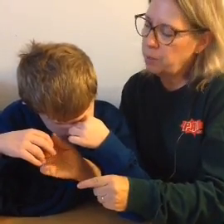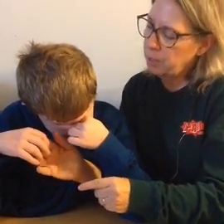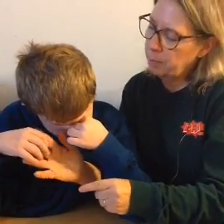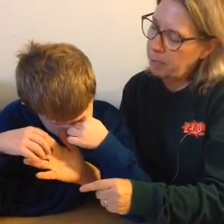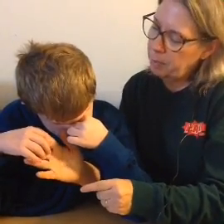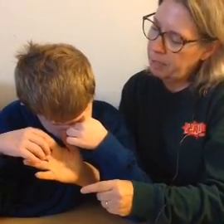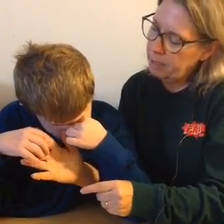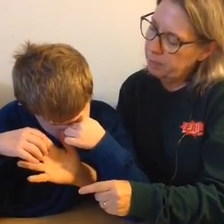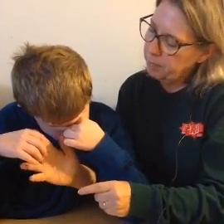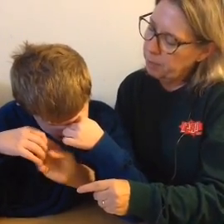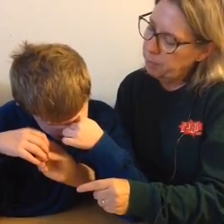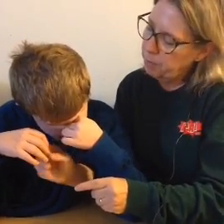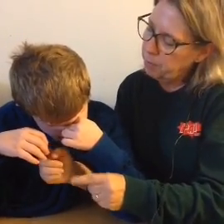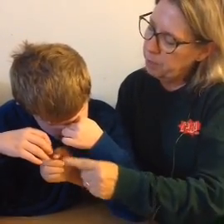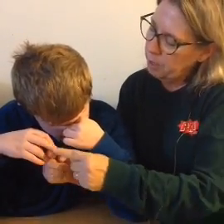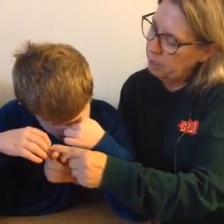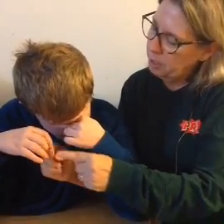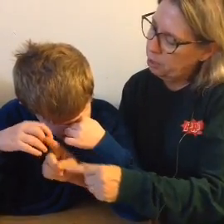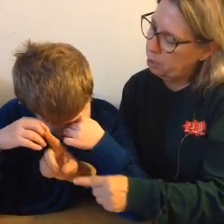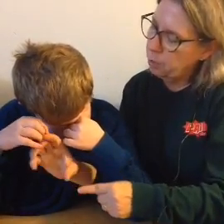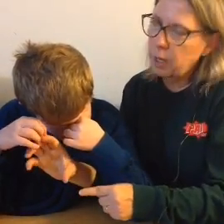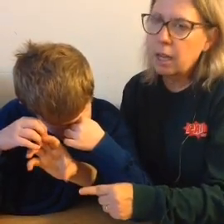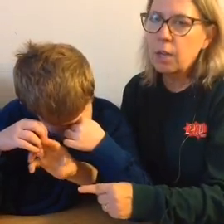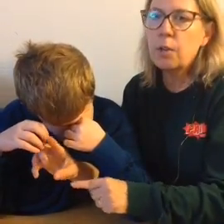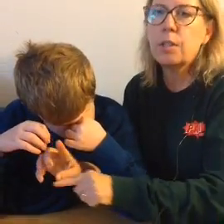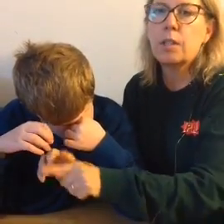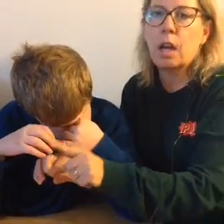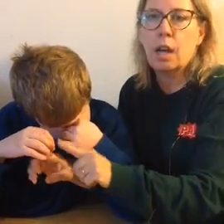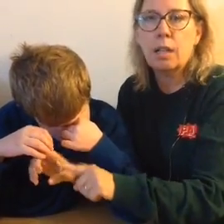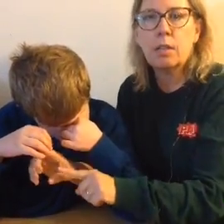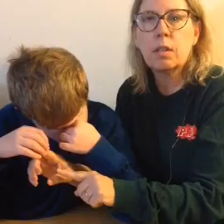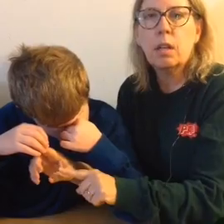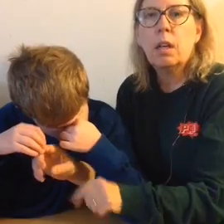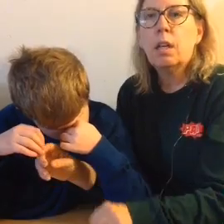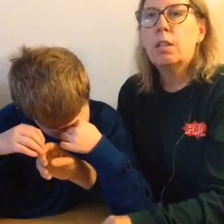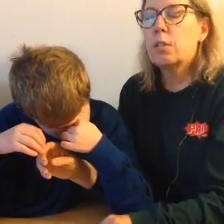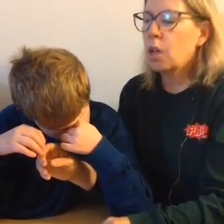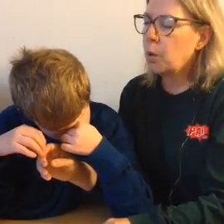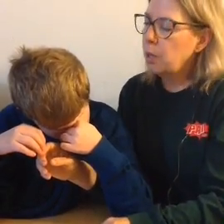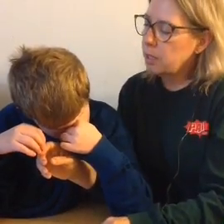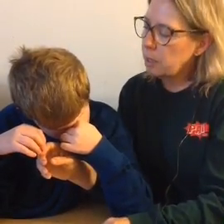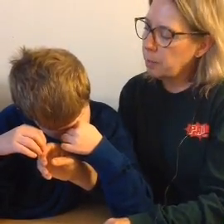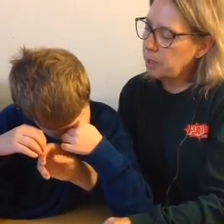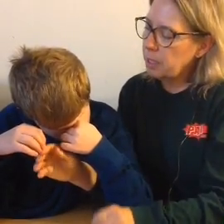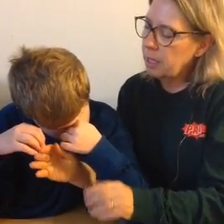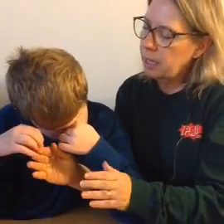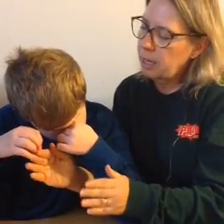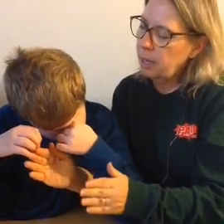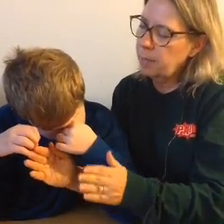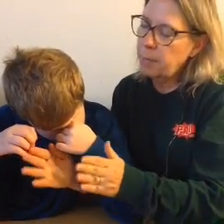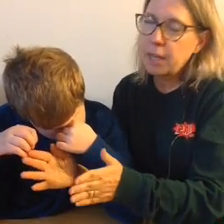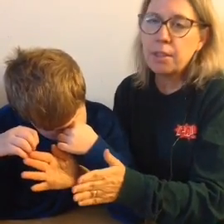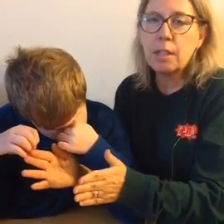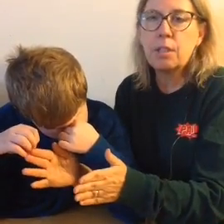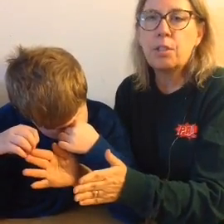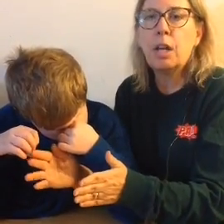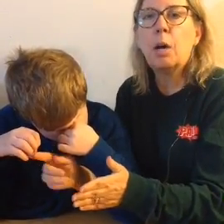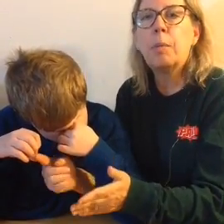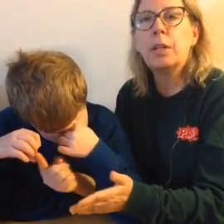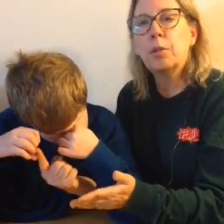using maybe 50 to 100 signs. So some of the methods to help